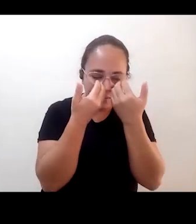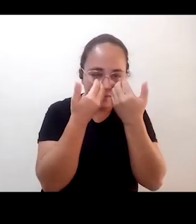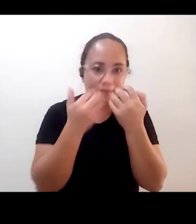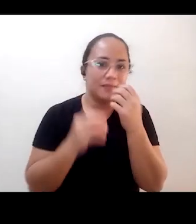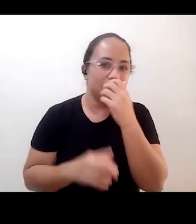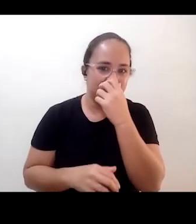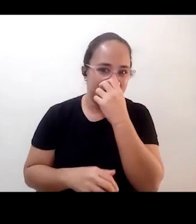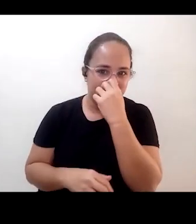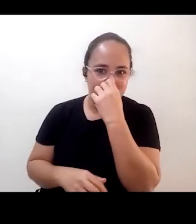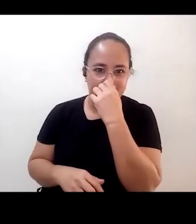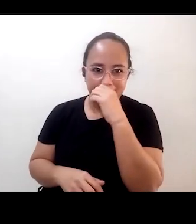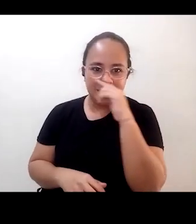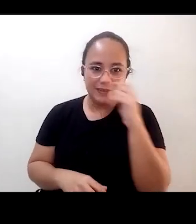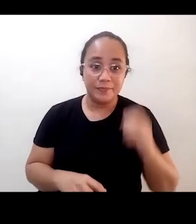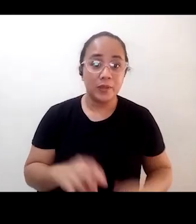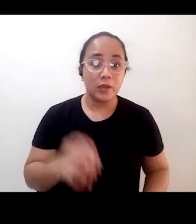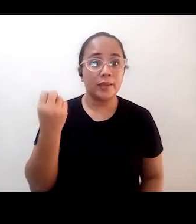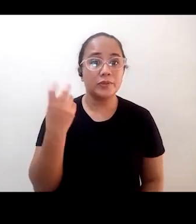All right, number 12.